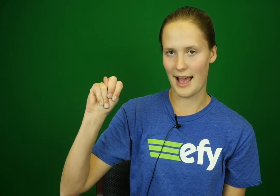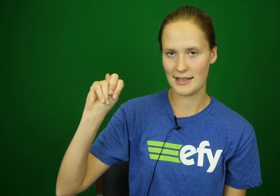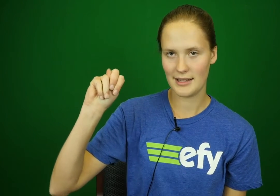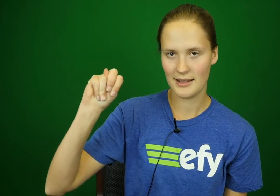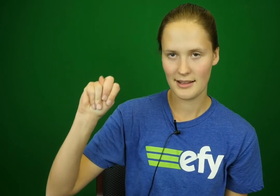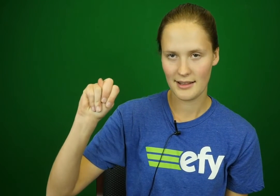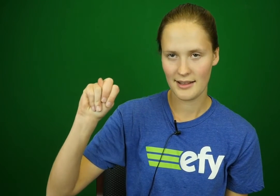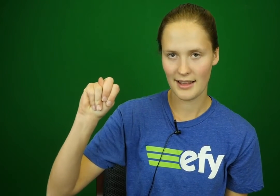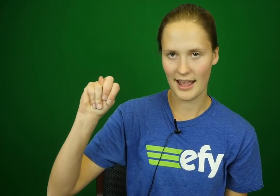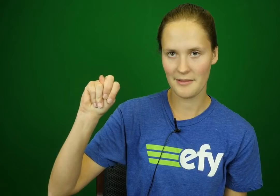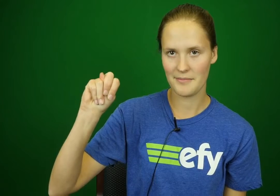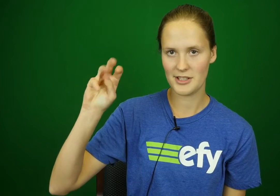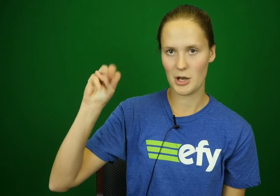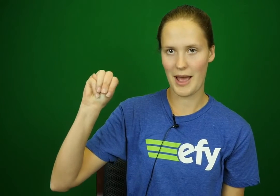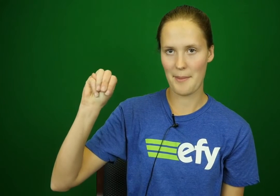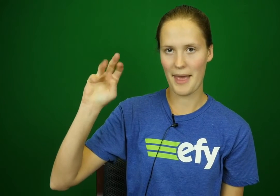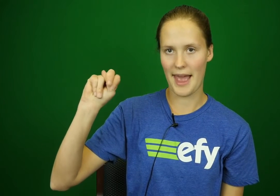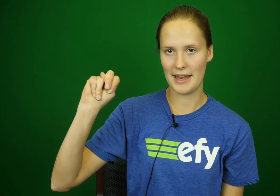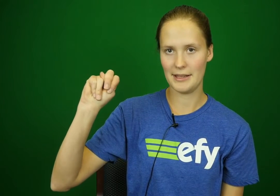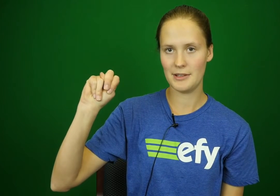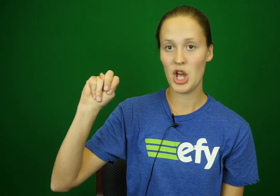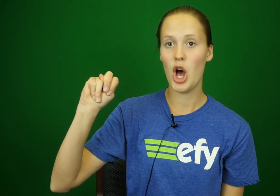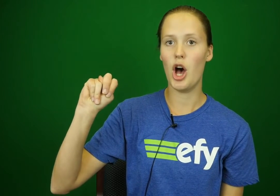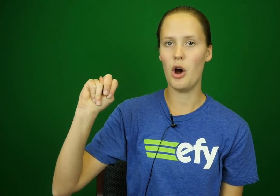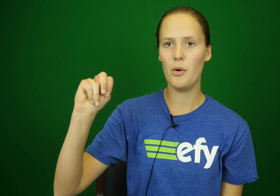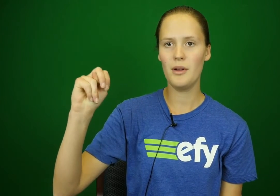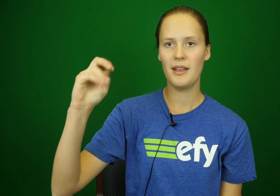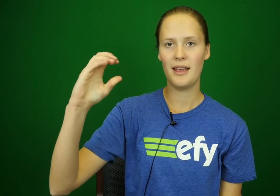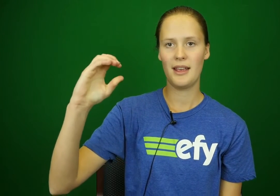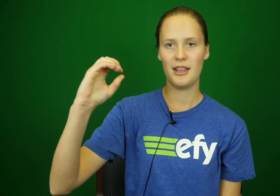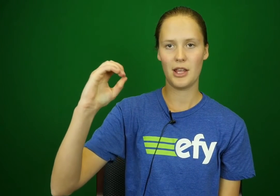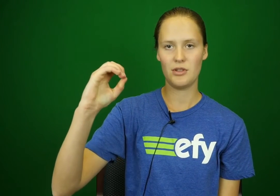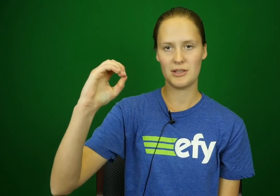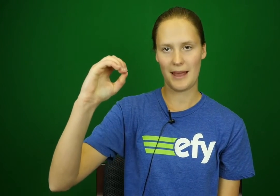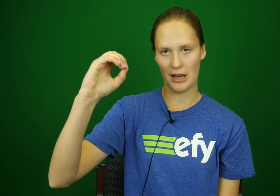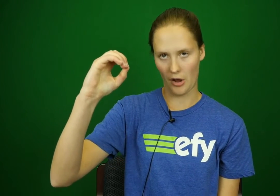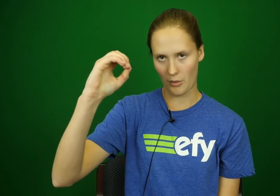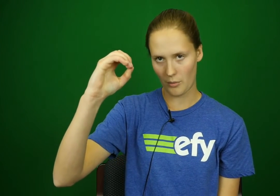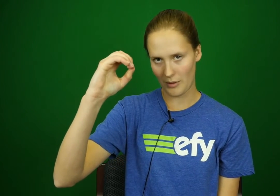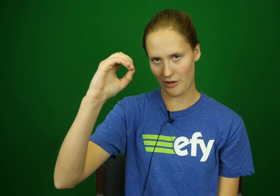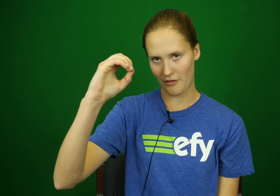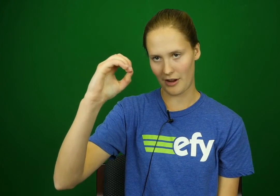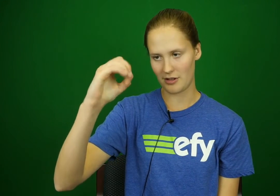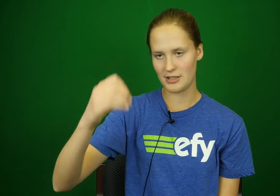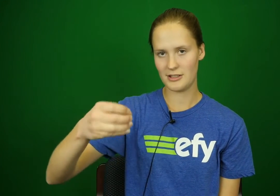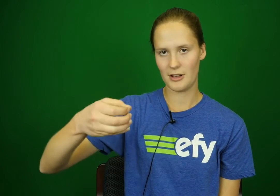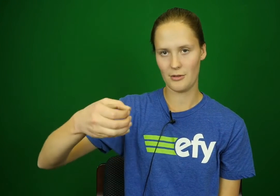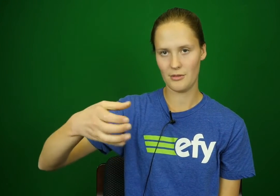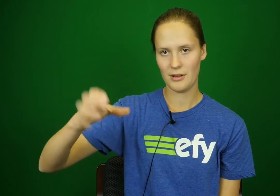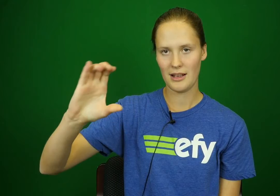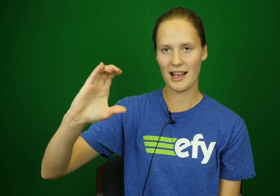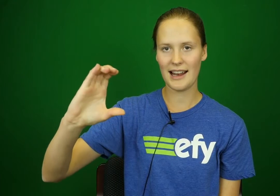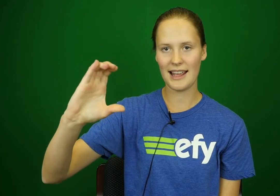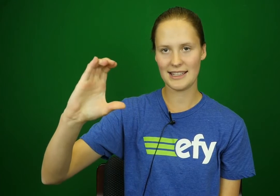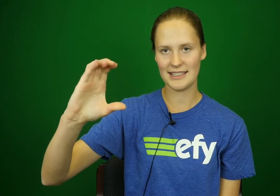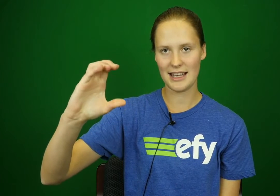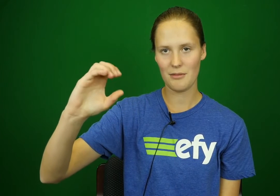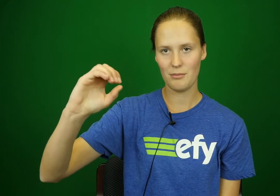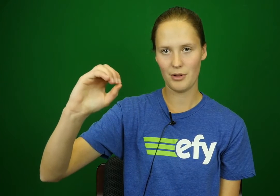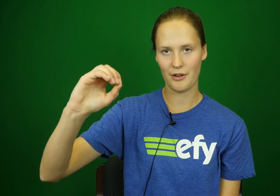that. Okay, so M, N. O, you just make an O with your fingers. So kind of like the C, pull your